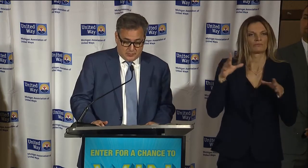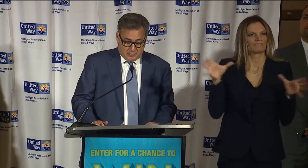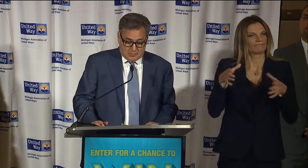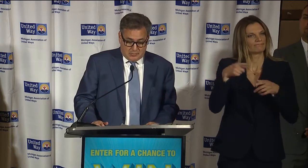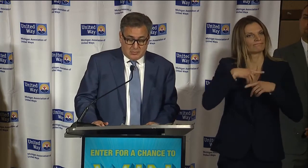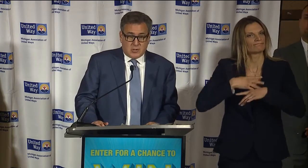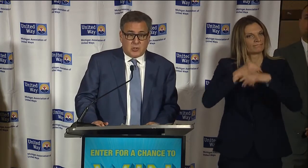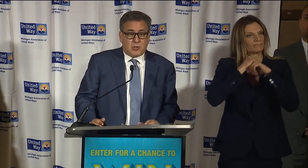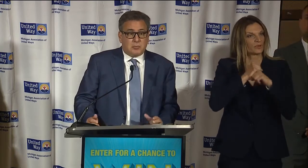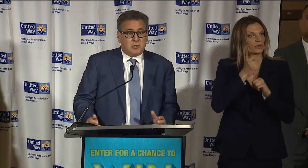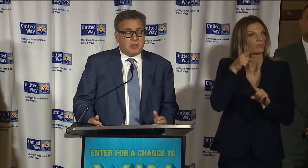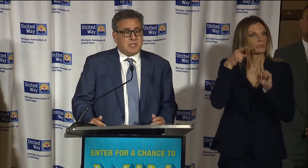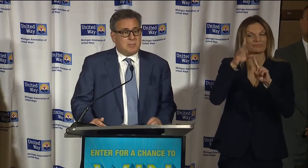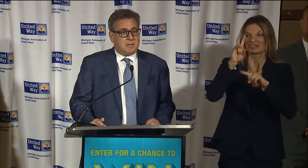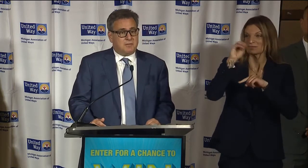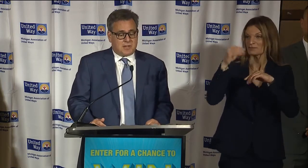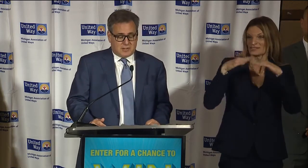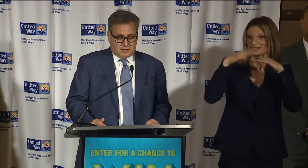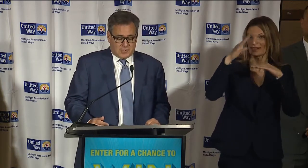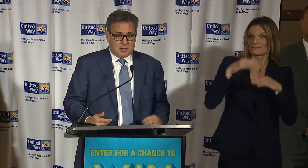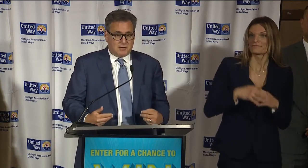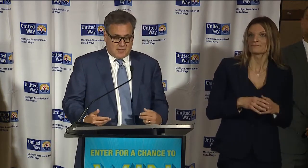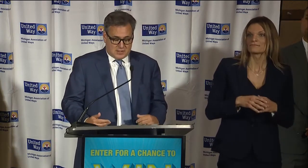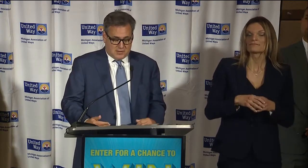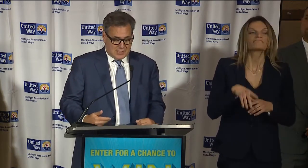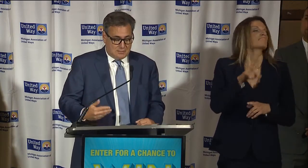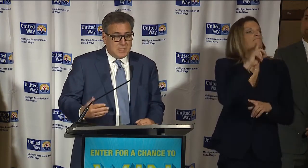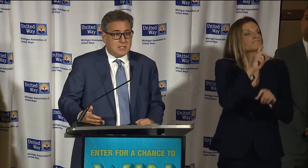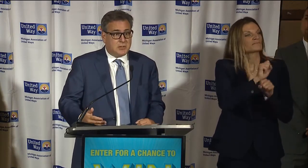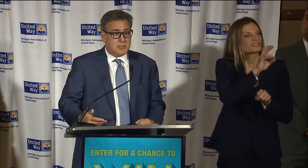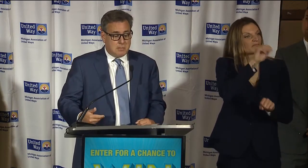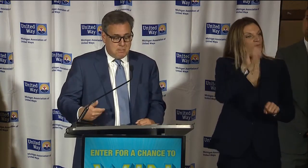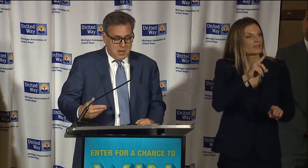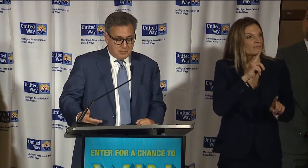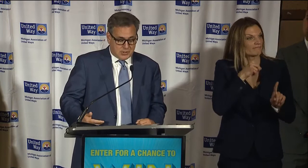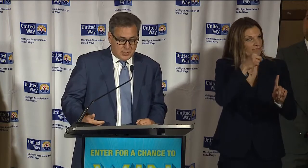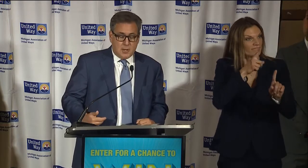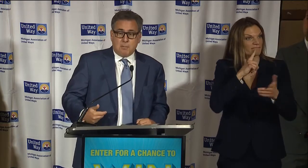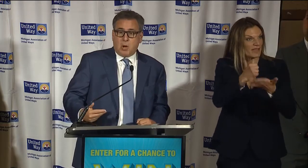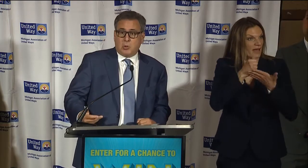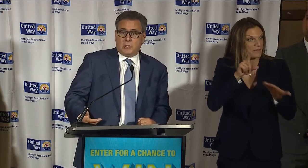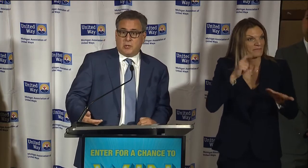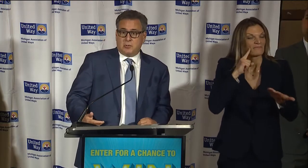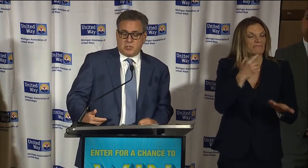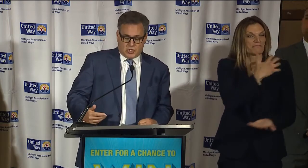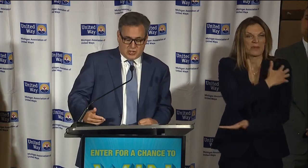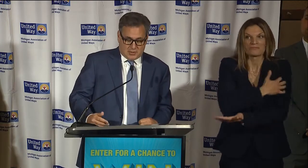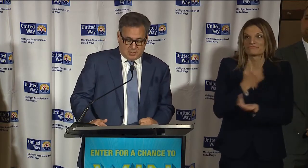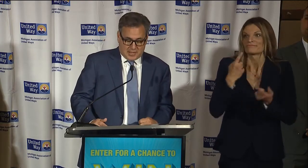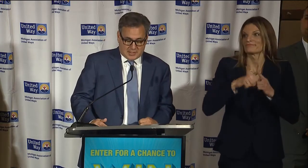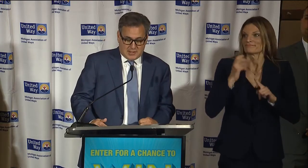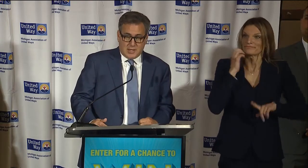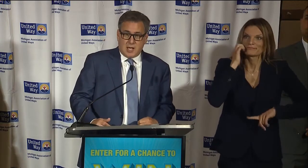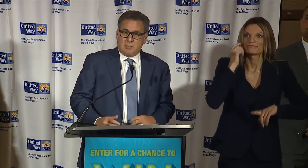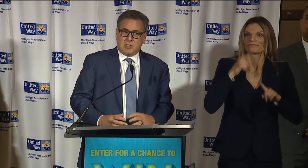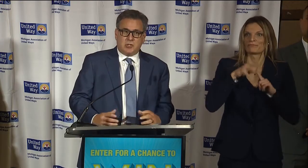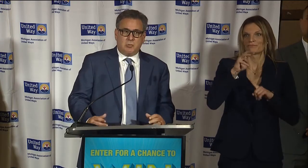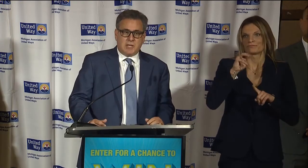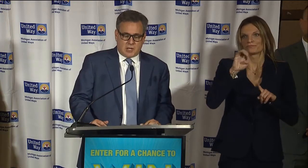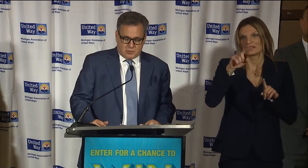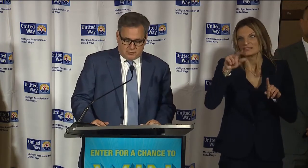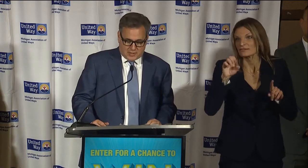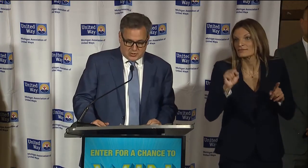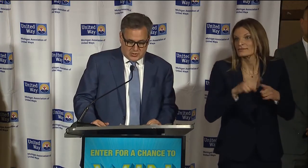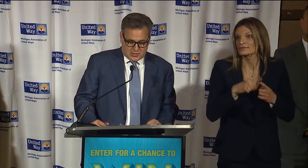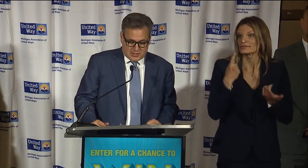to. Herd immunity has been effective. It's been effective against measles, mumps, polio, chickenpox, amongst so